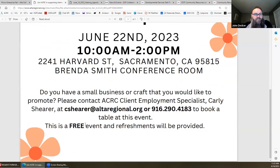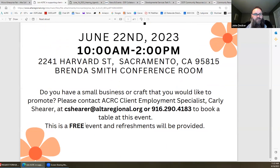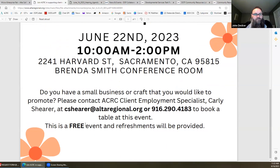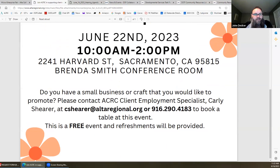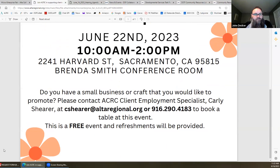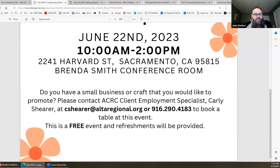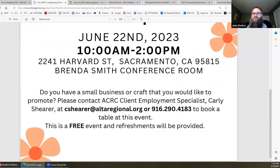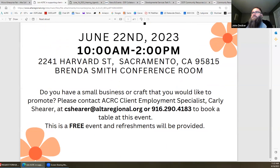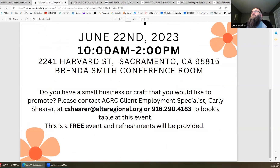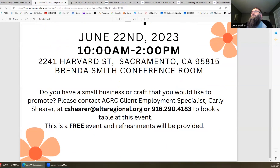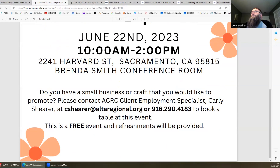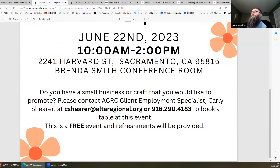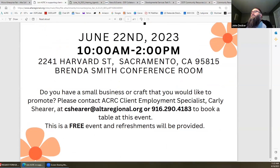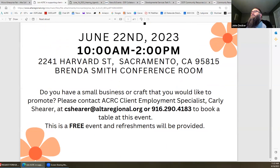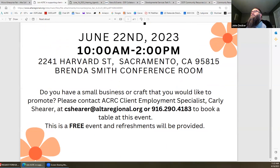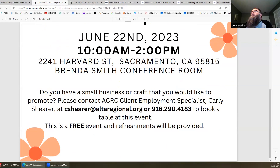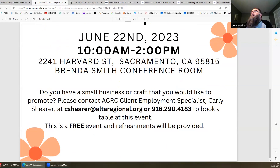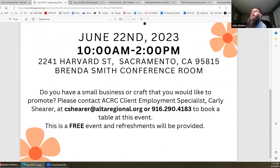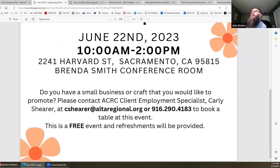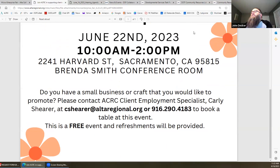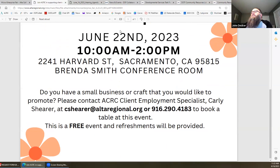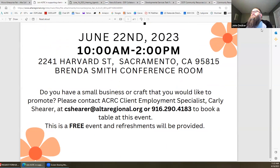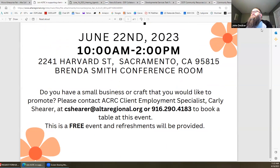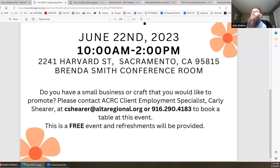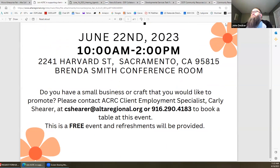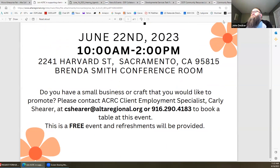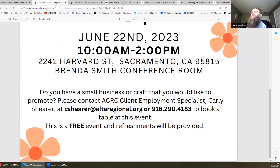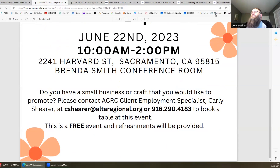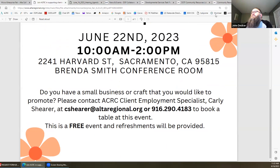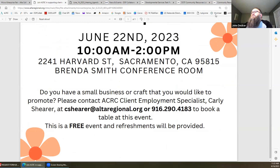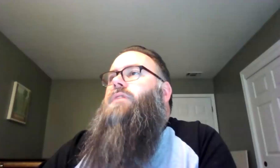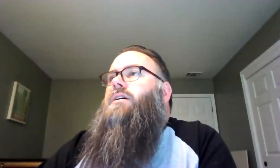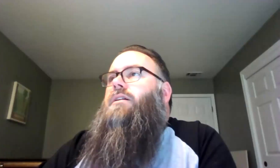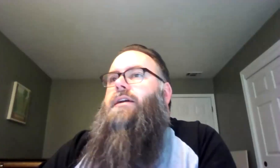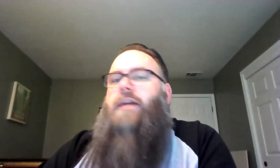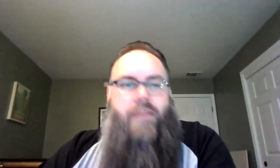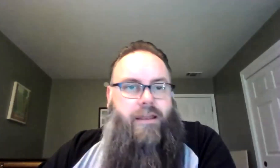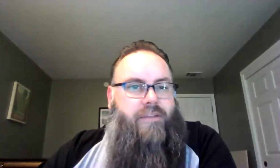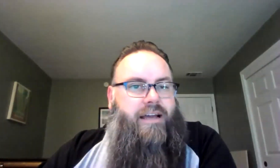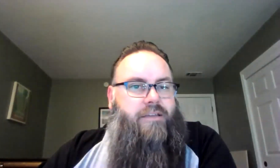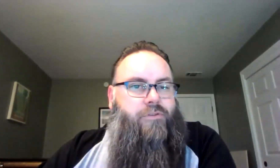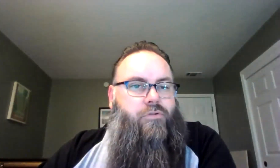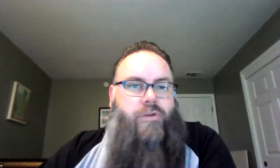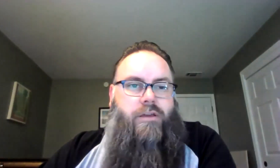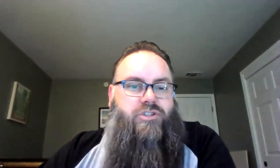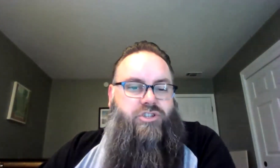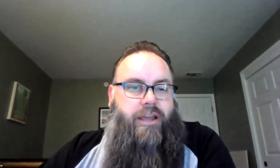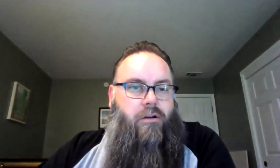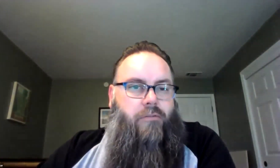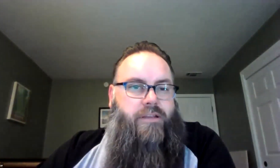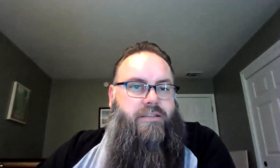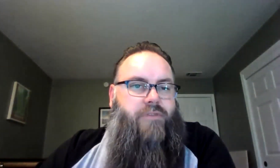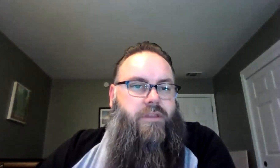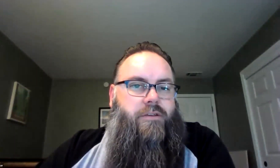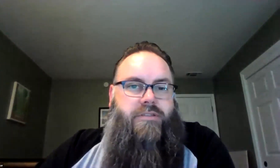clients in action running their businesses. I'm going to stop sharing real quick, Carly, and then I'm going to ask if you can